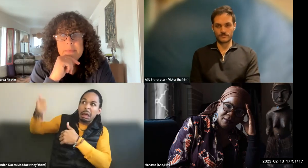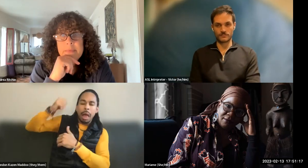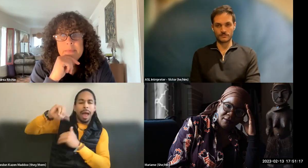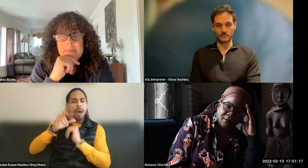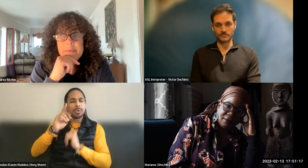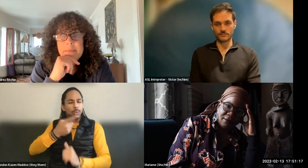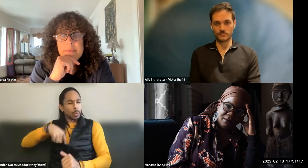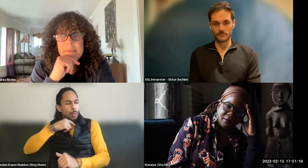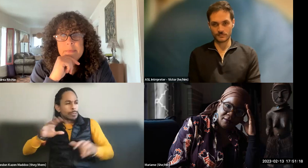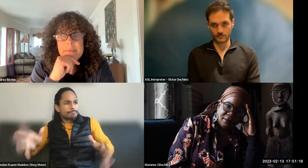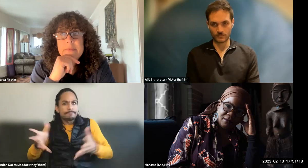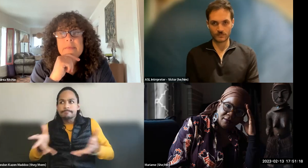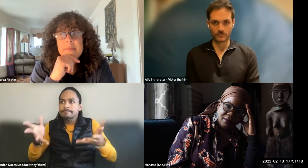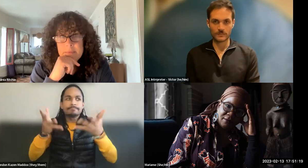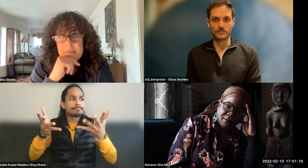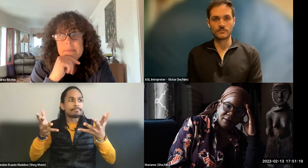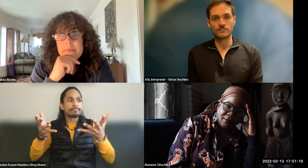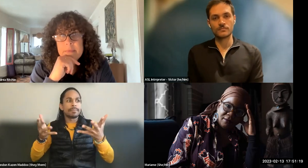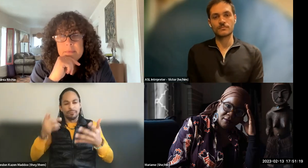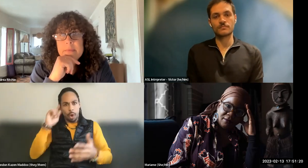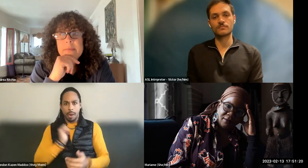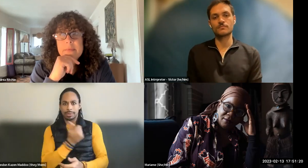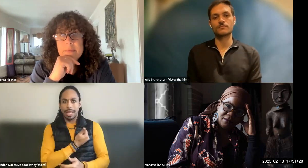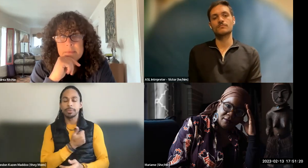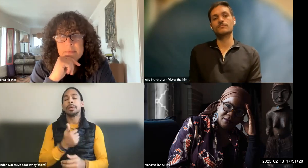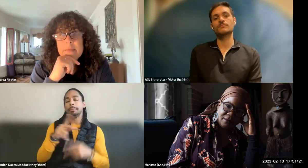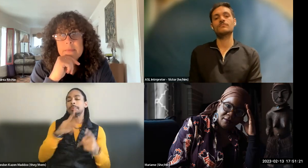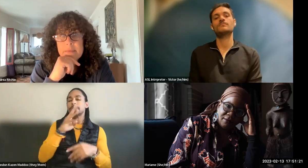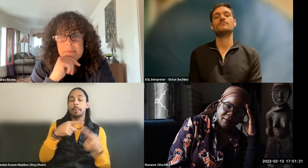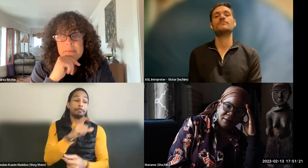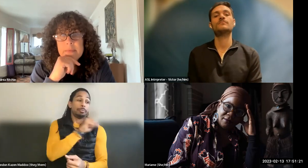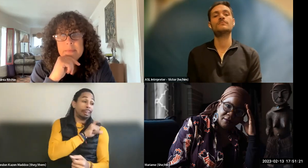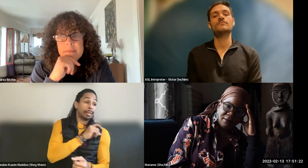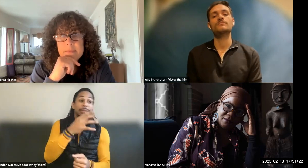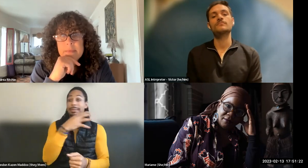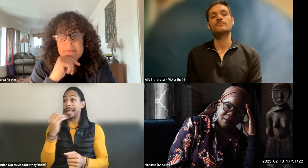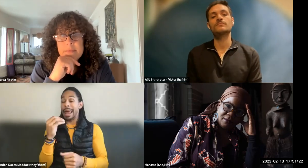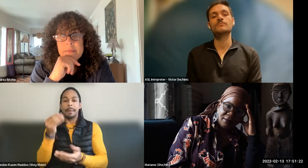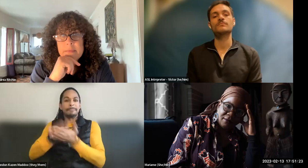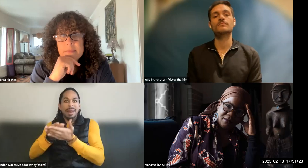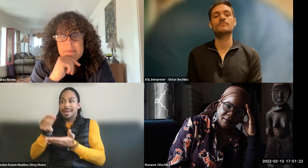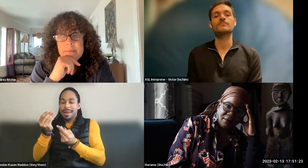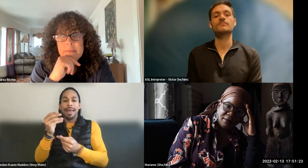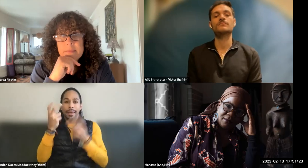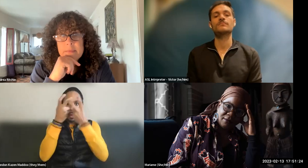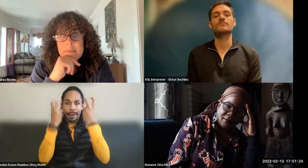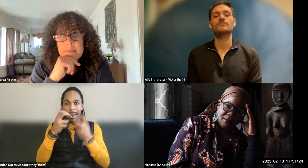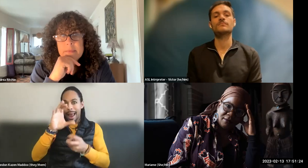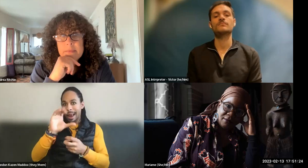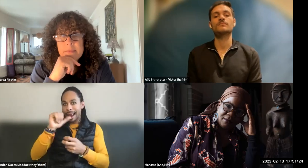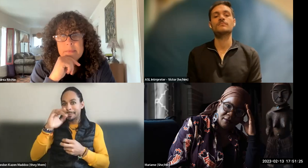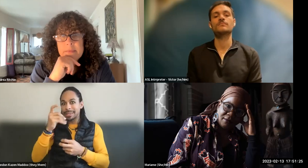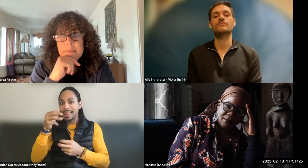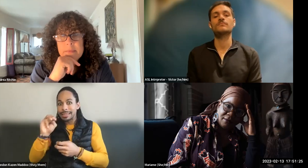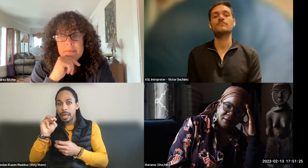lot about police and capitalism and those things coming together. But if you have to understand the discussion of what they were terming at the time,